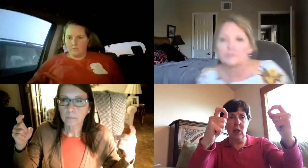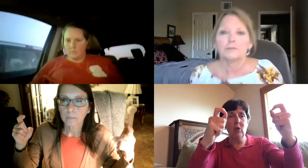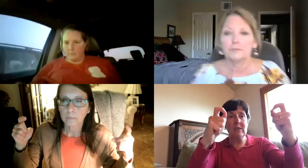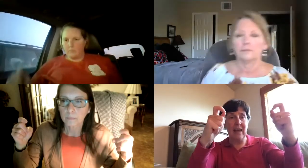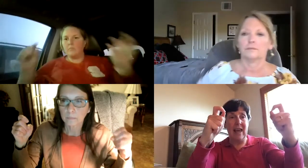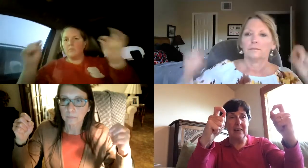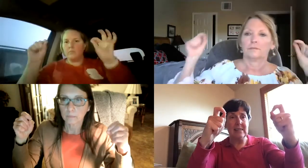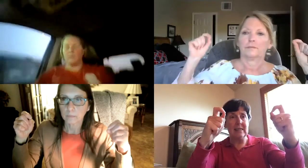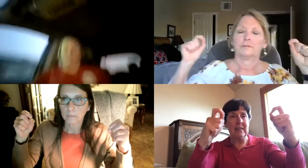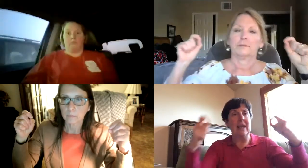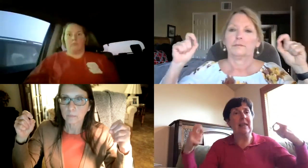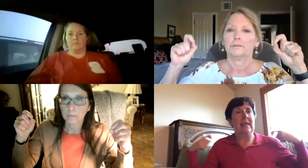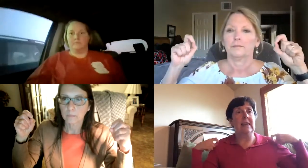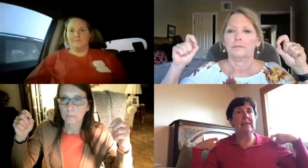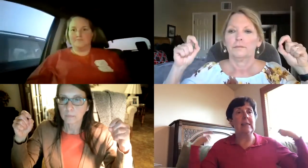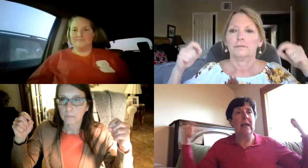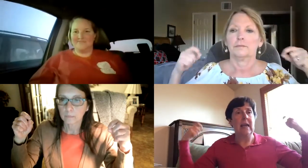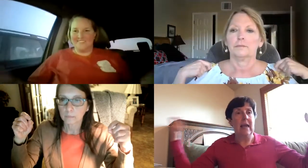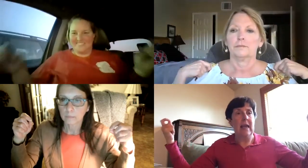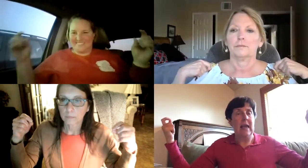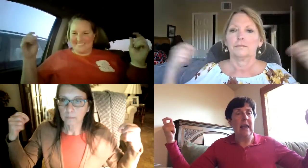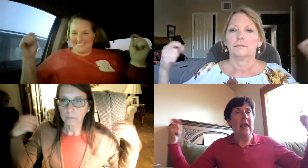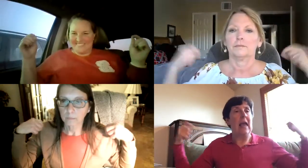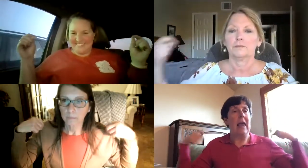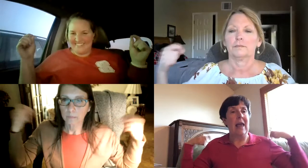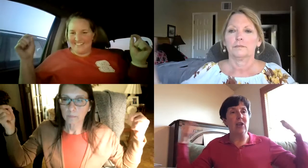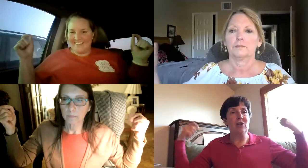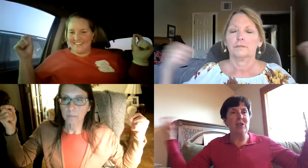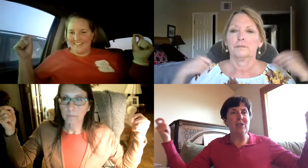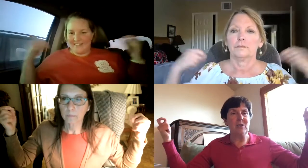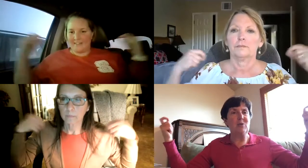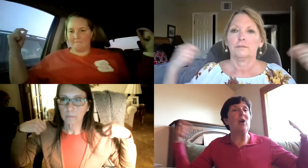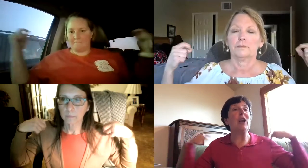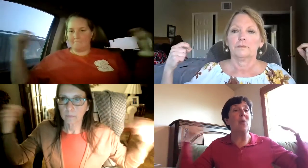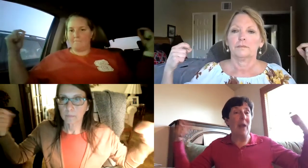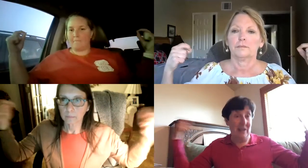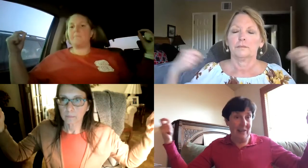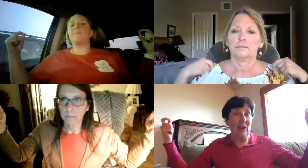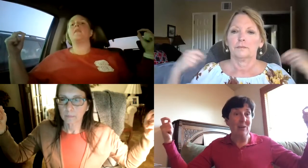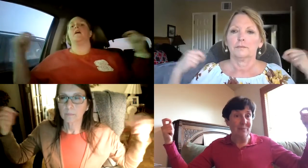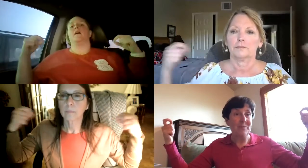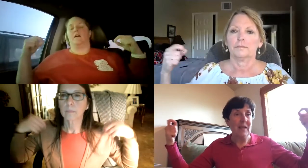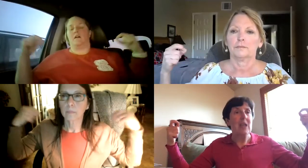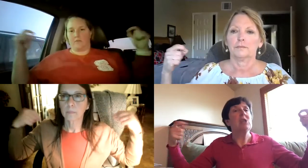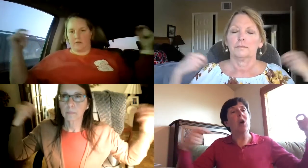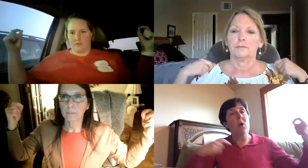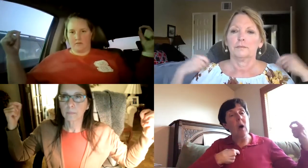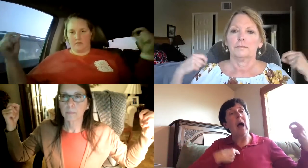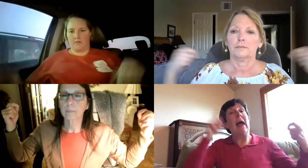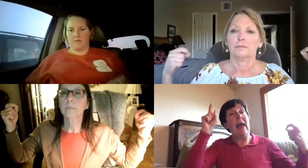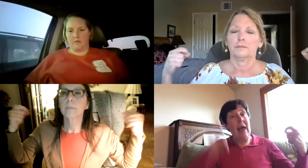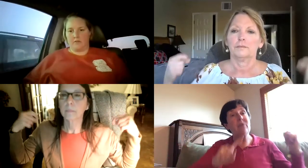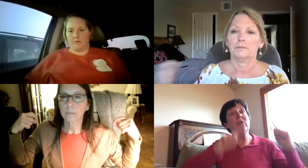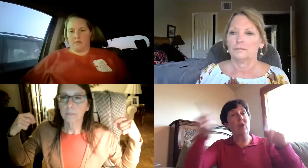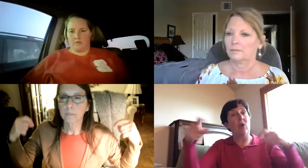a closed X like this. And you just do a little wiggle in there. So